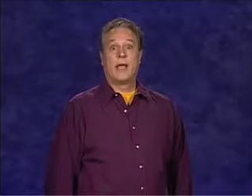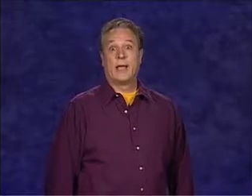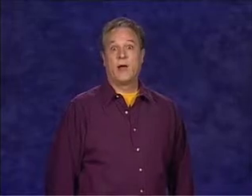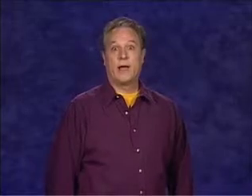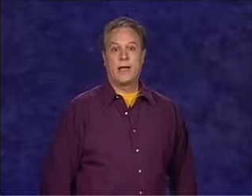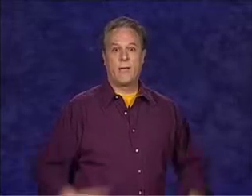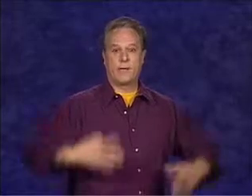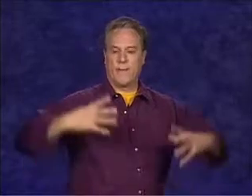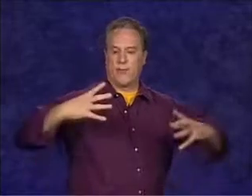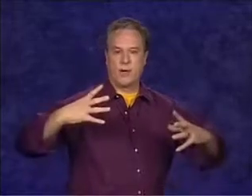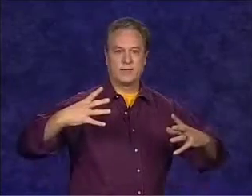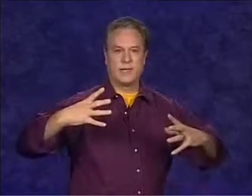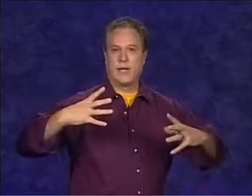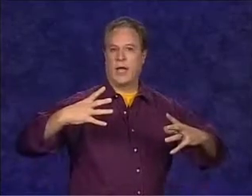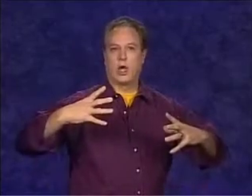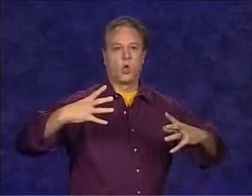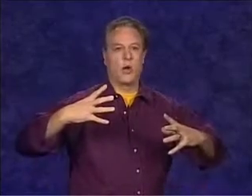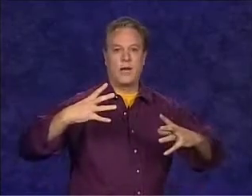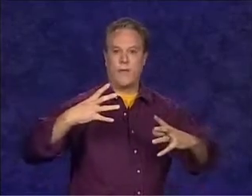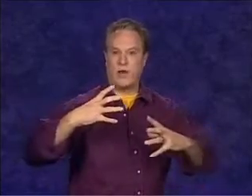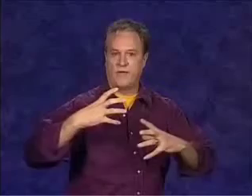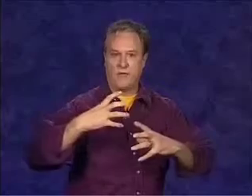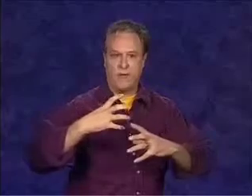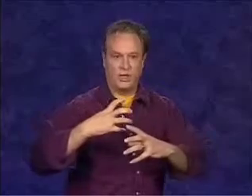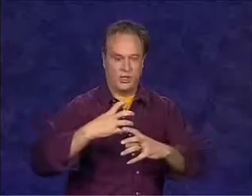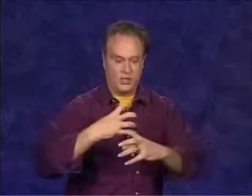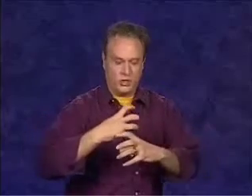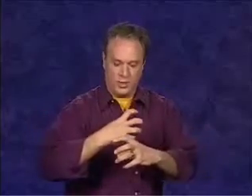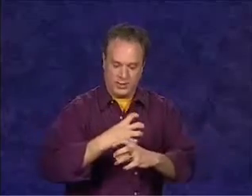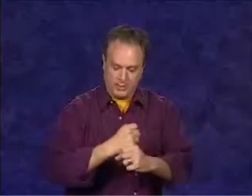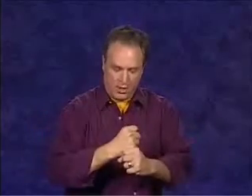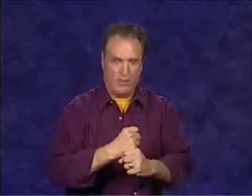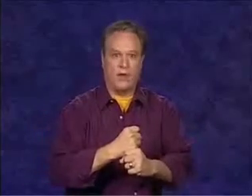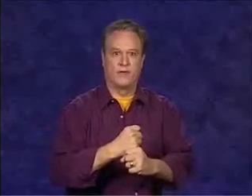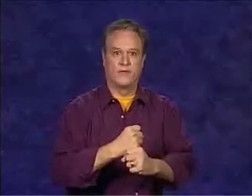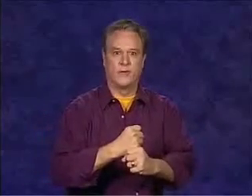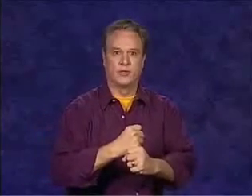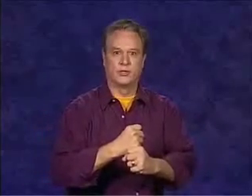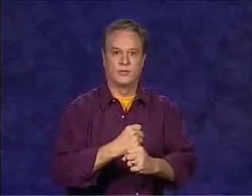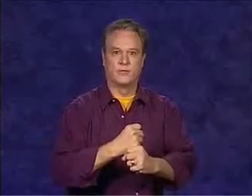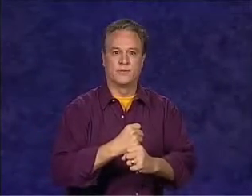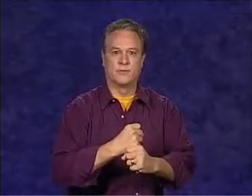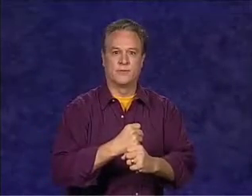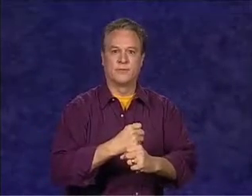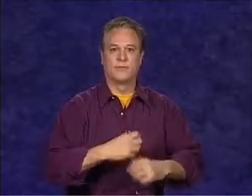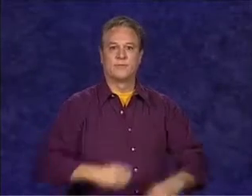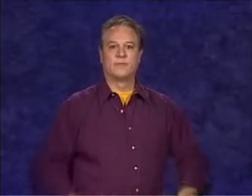Here I am compressing a great amount of information into a small amount of information.